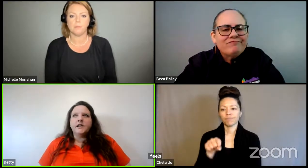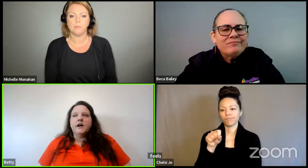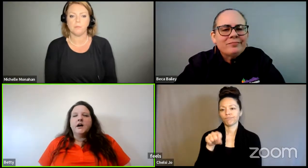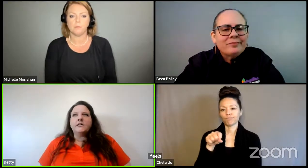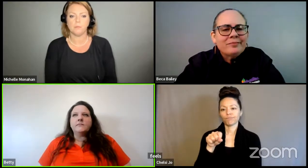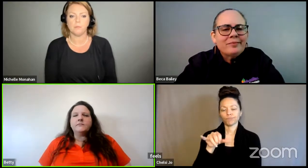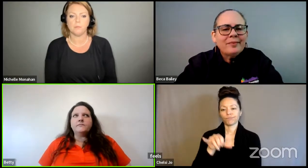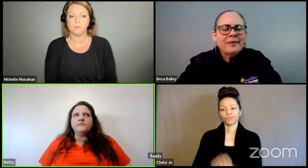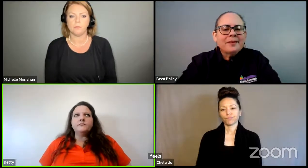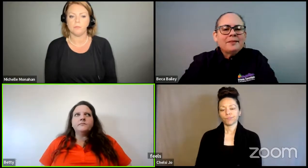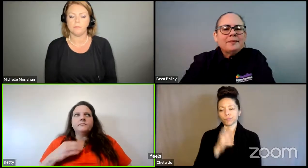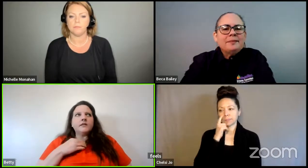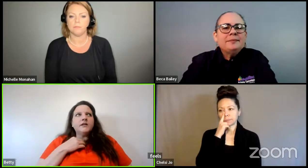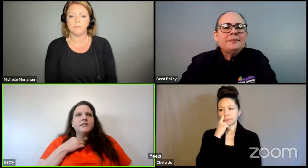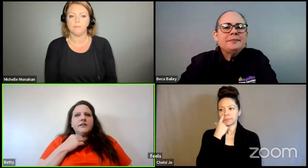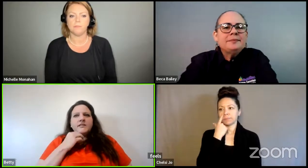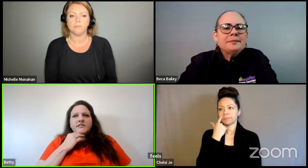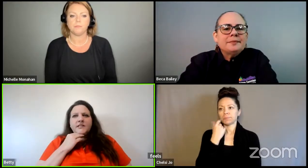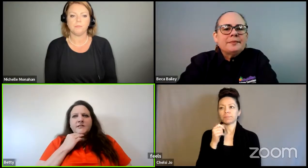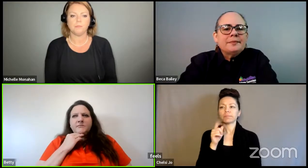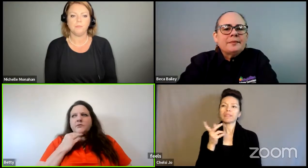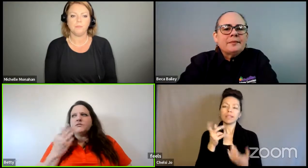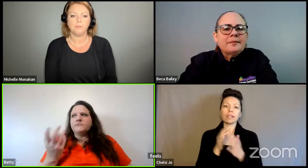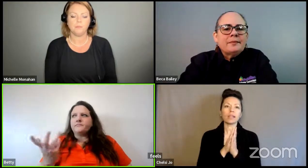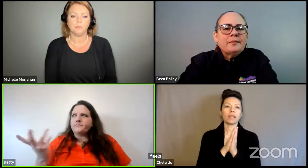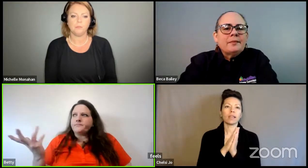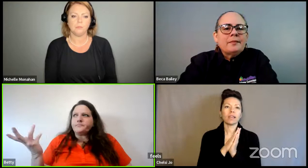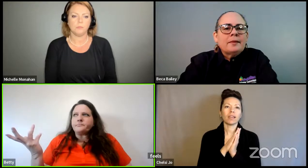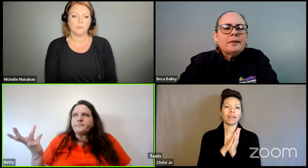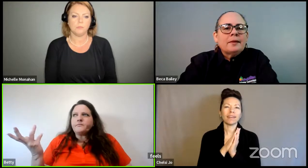definitely. And it's like,